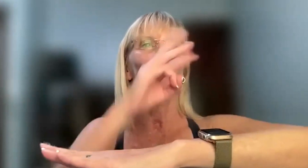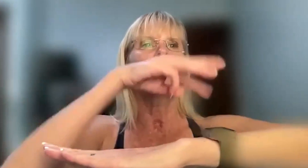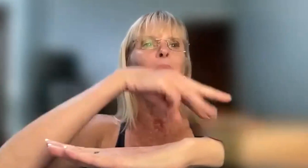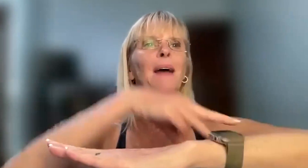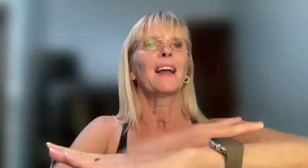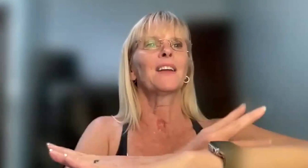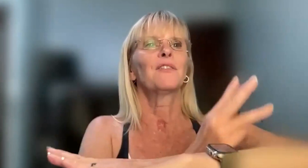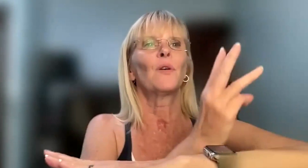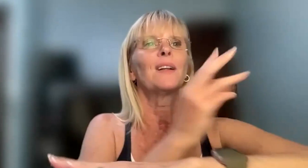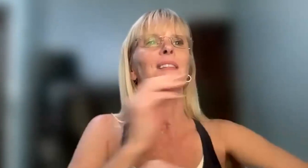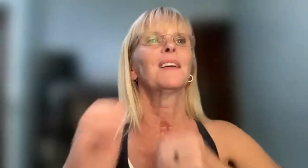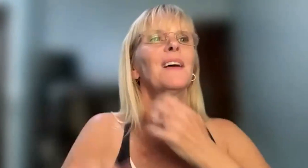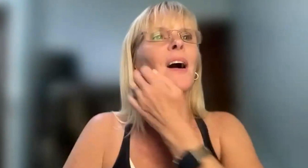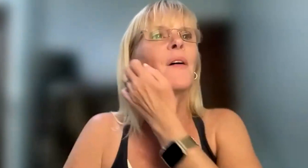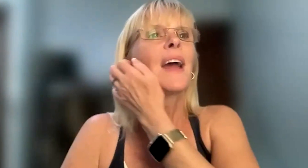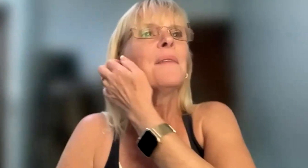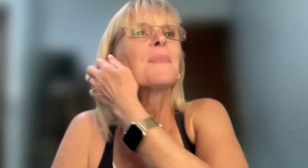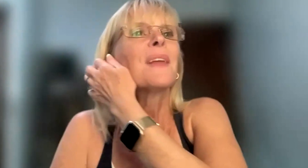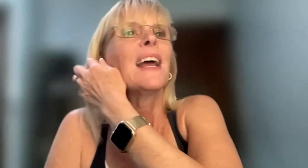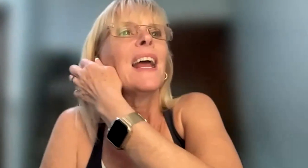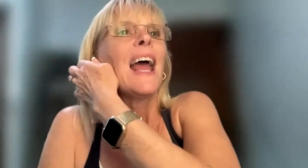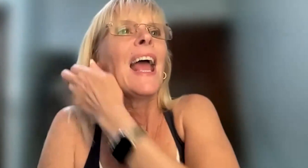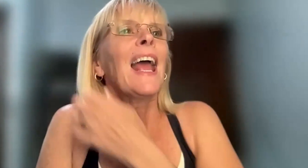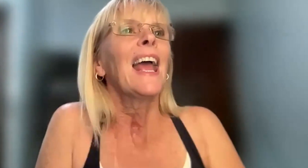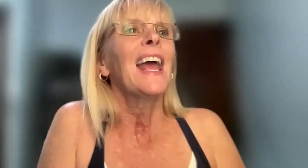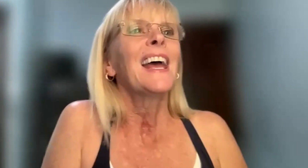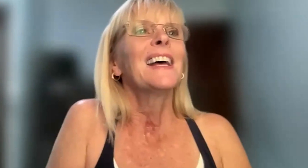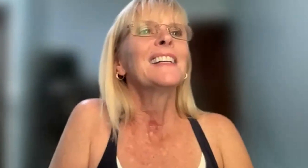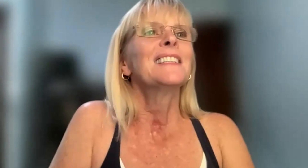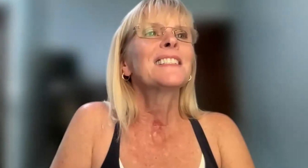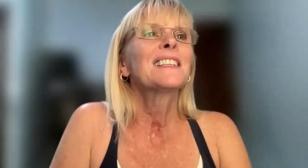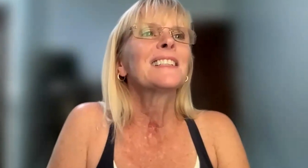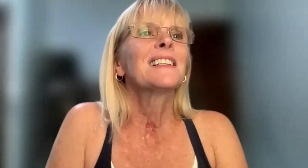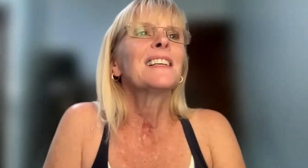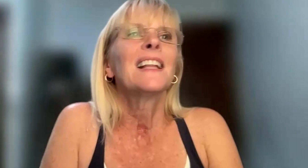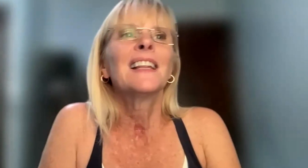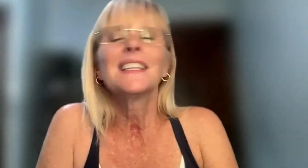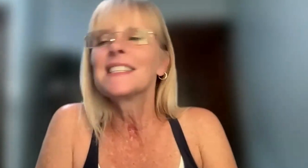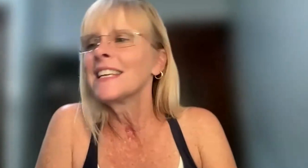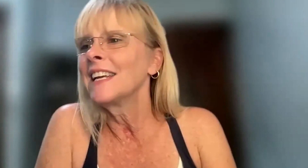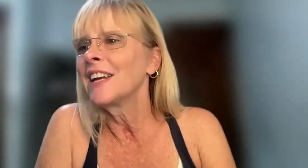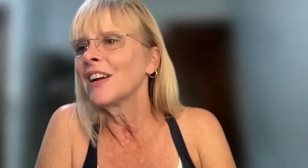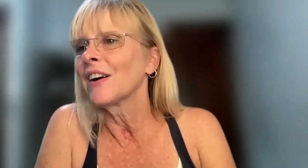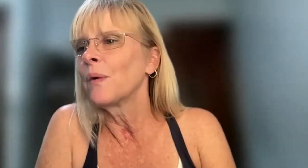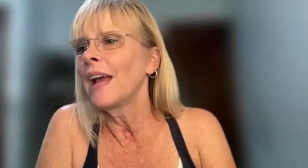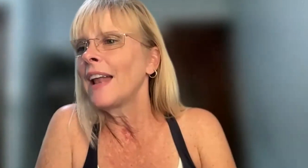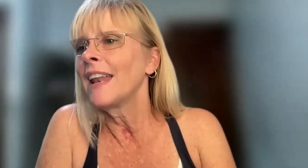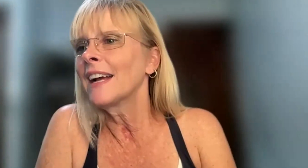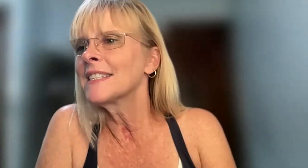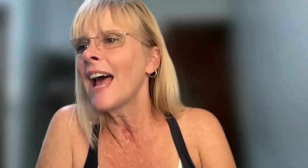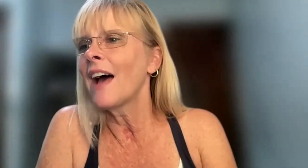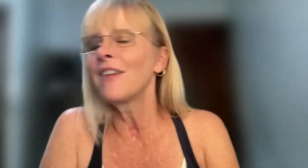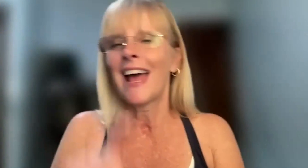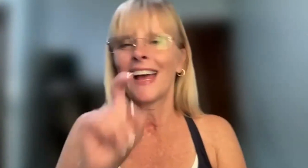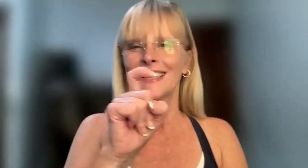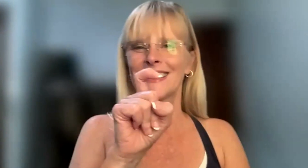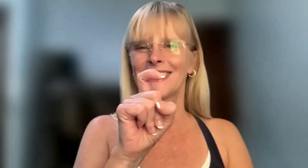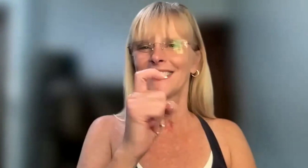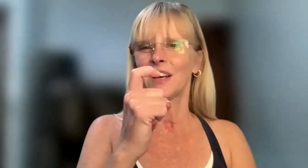forth, okay? And let's see here, we next have X,